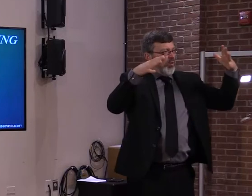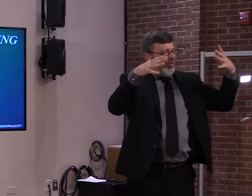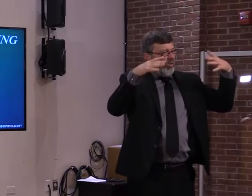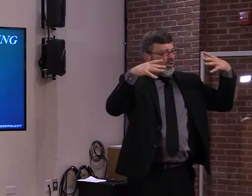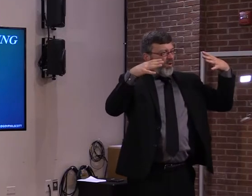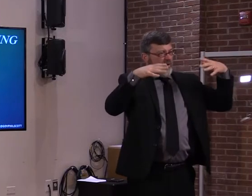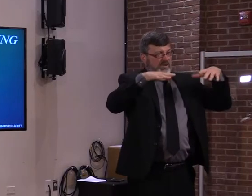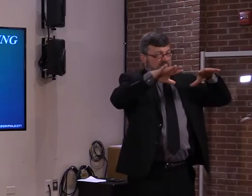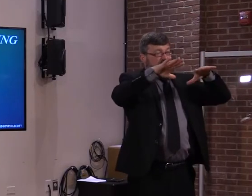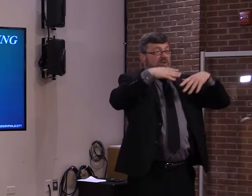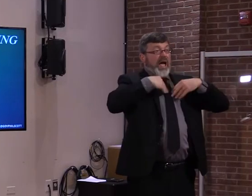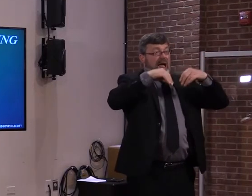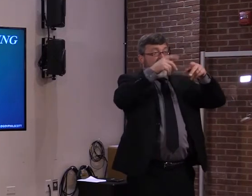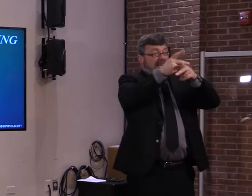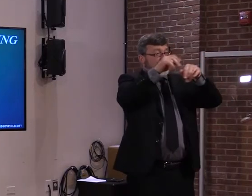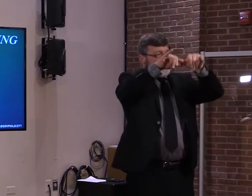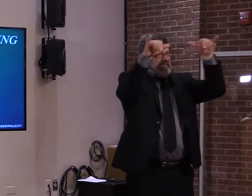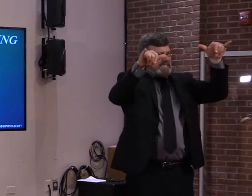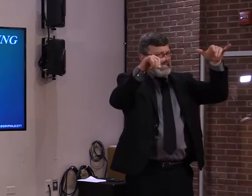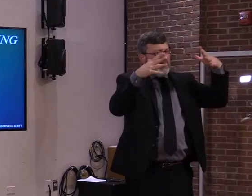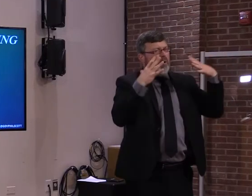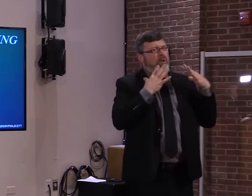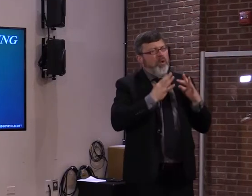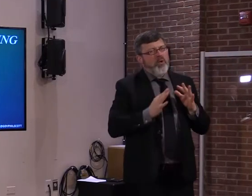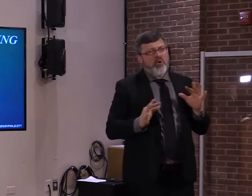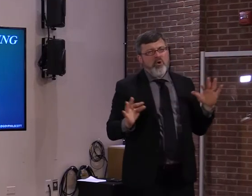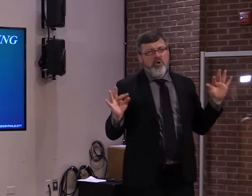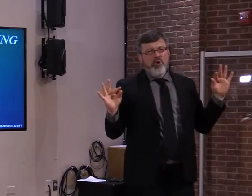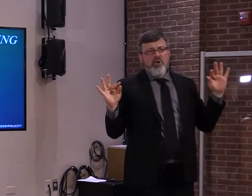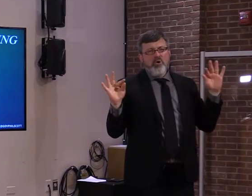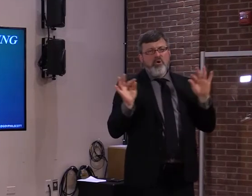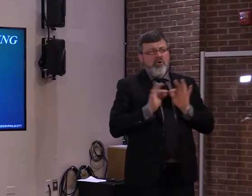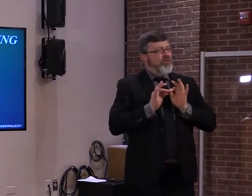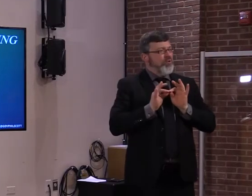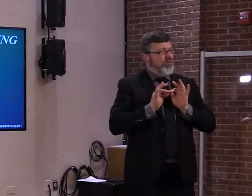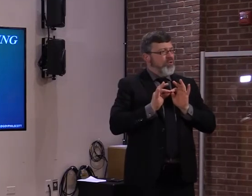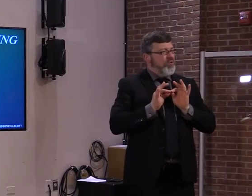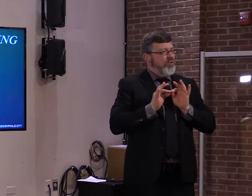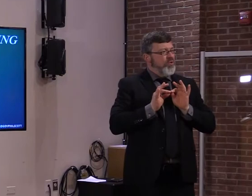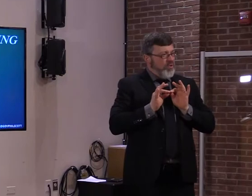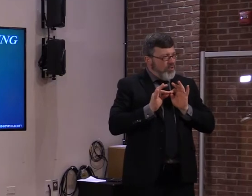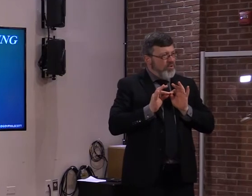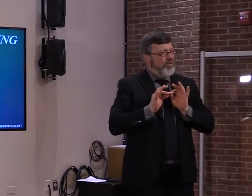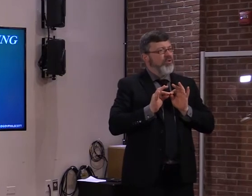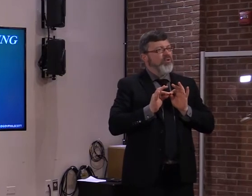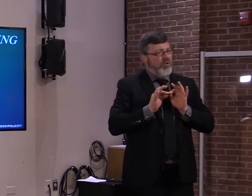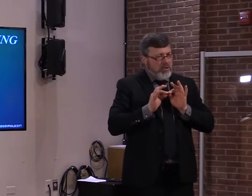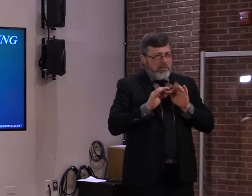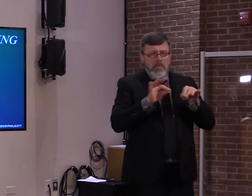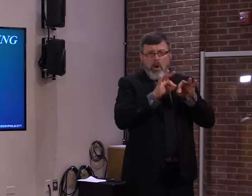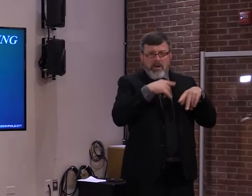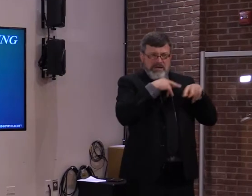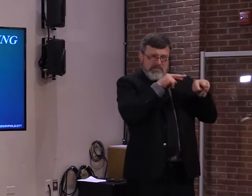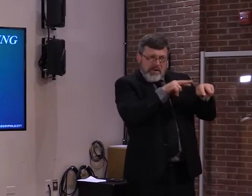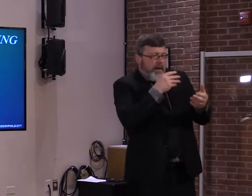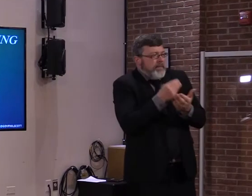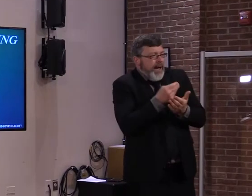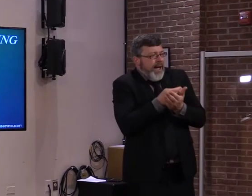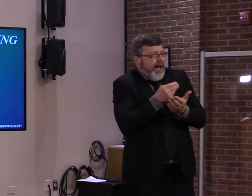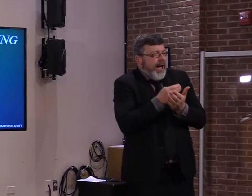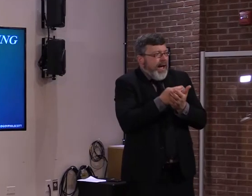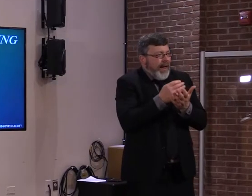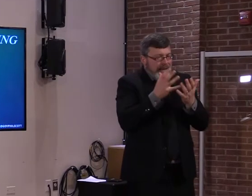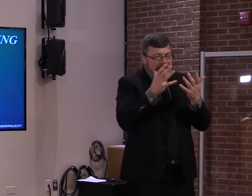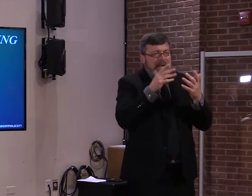important? Absolutely. We need to look at everything. But is it in total of the $6 billion that